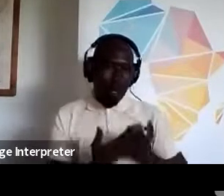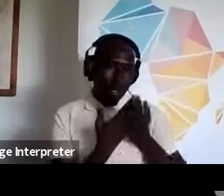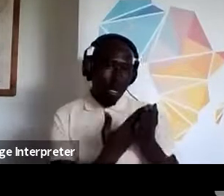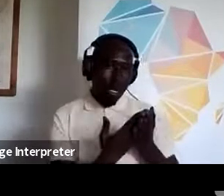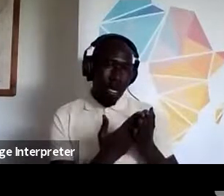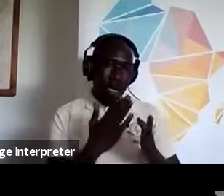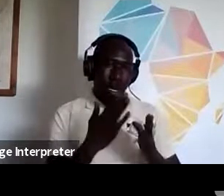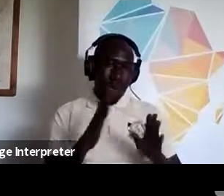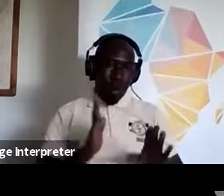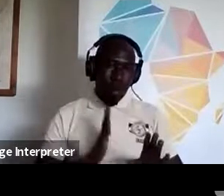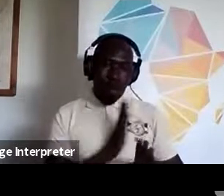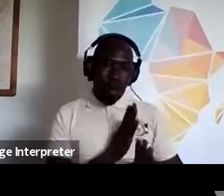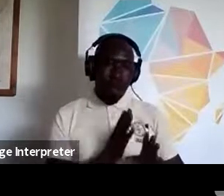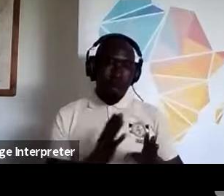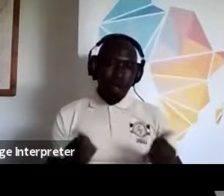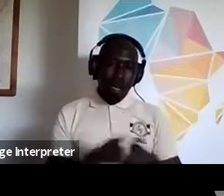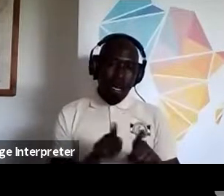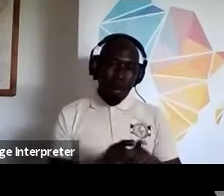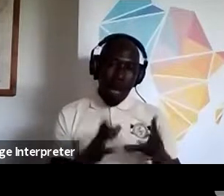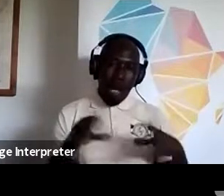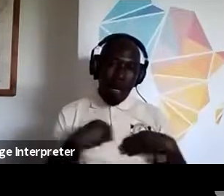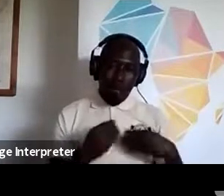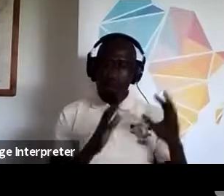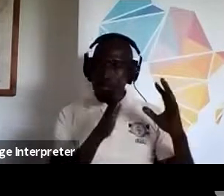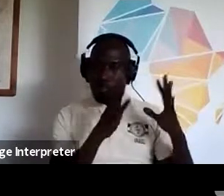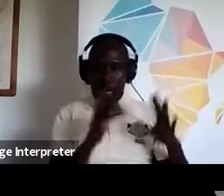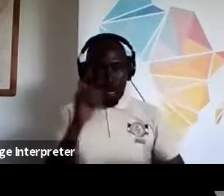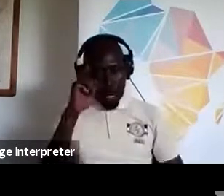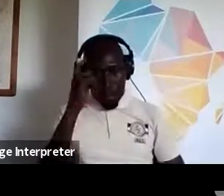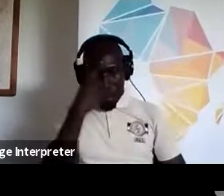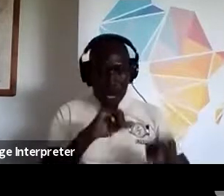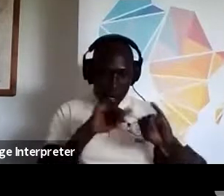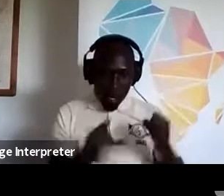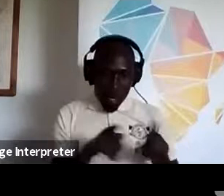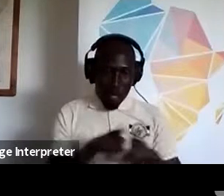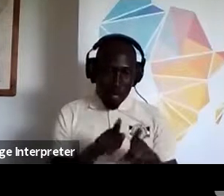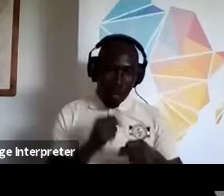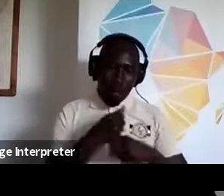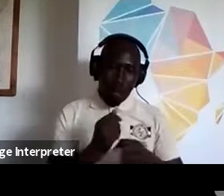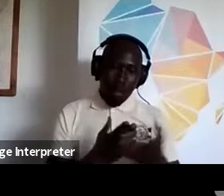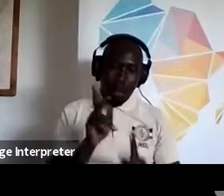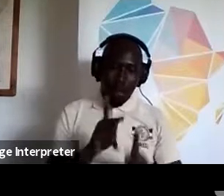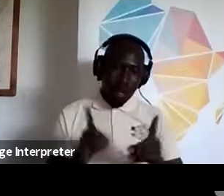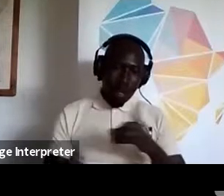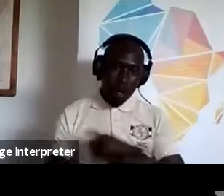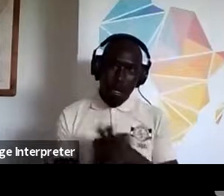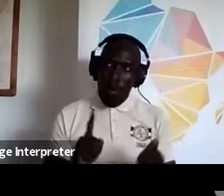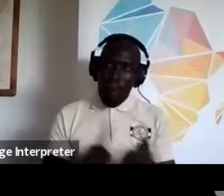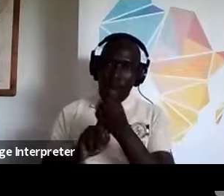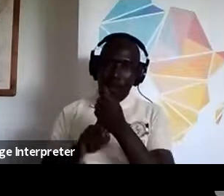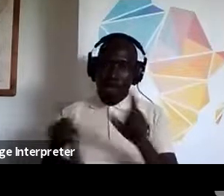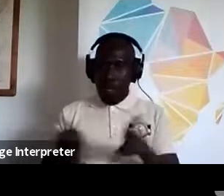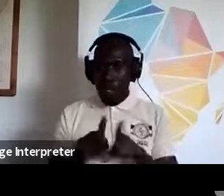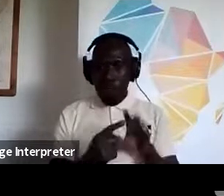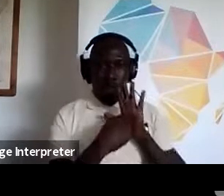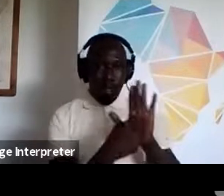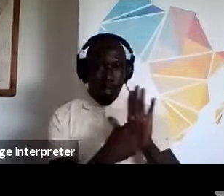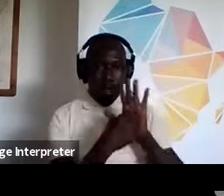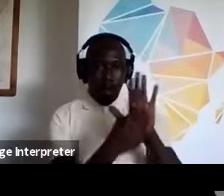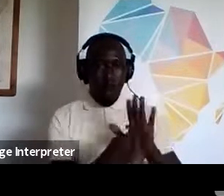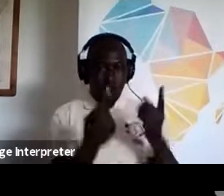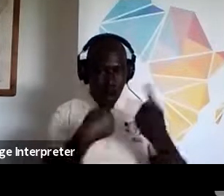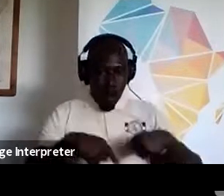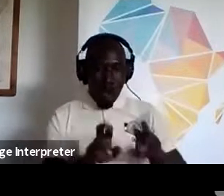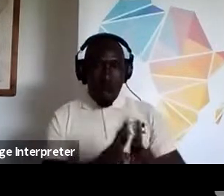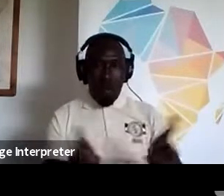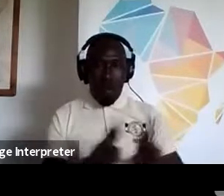recognize that there are some efforts by government to ensure that people with disabilities benefit. For example, we are